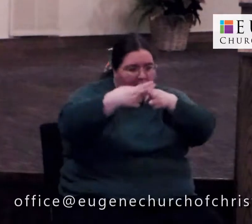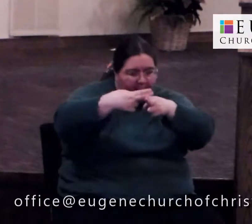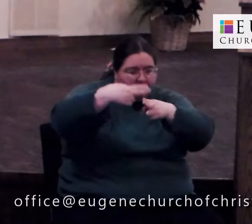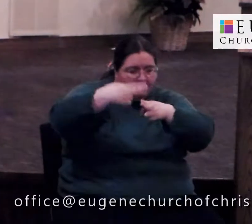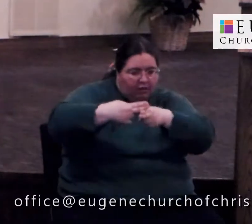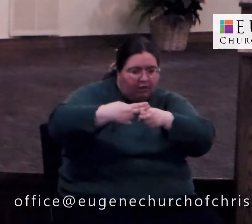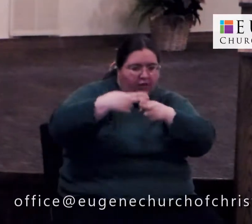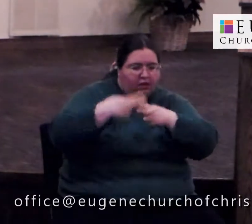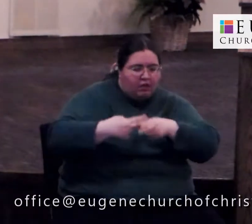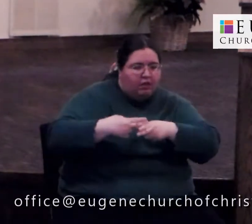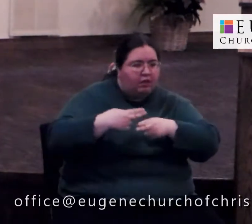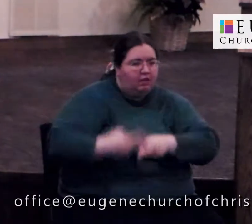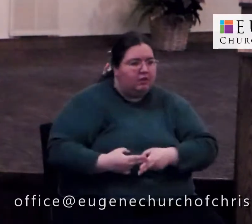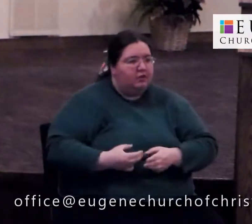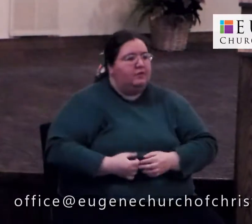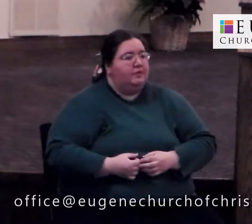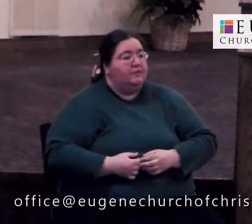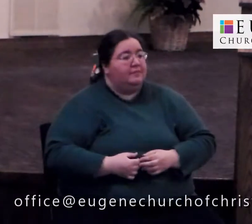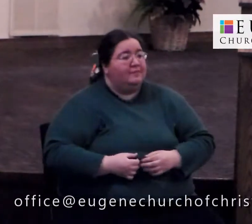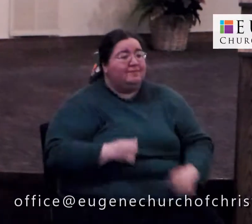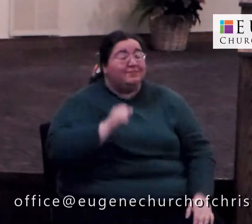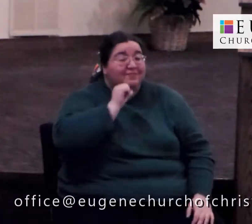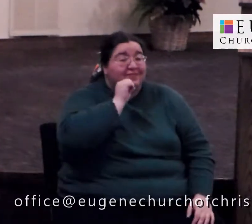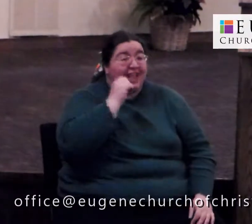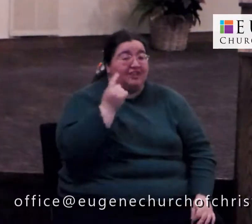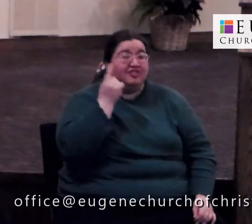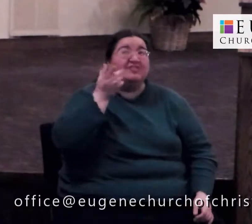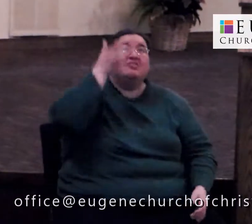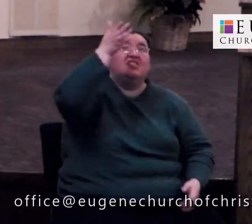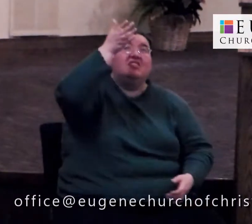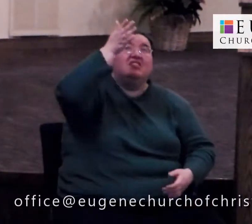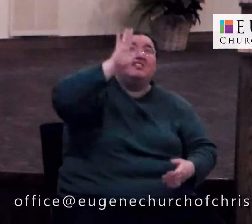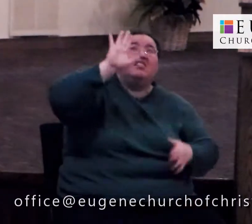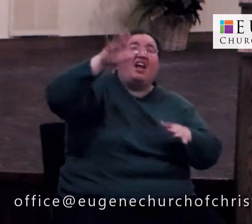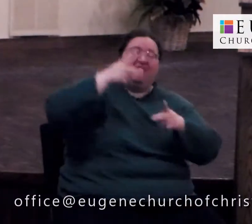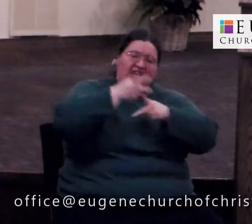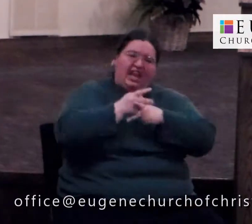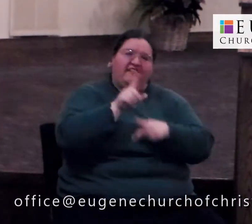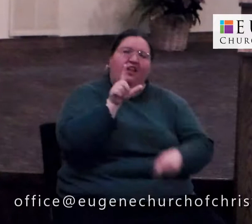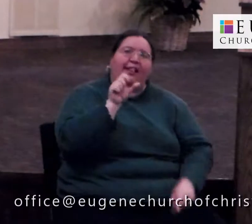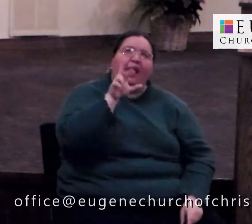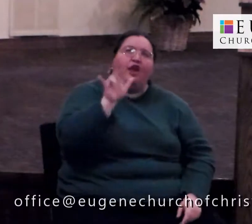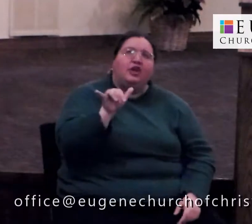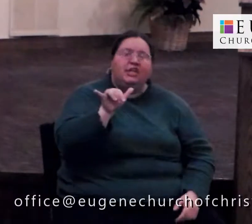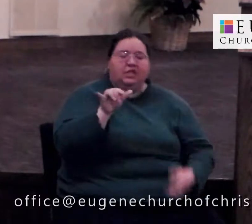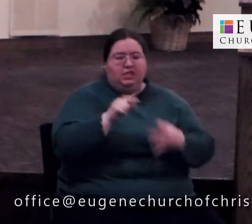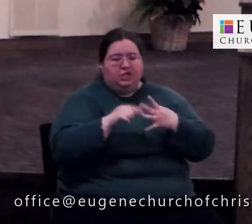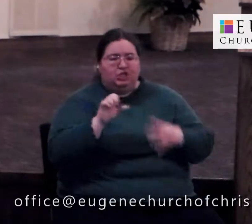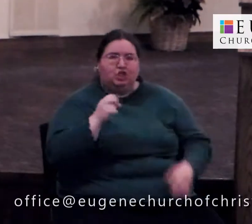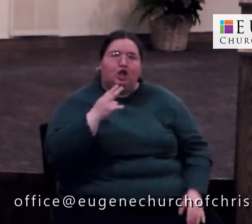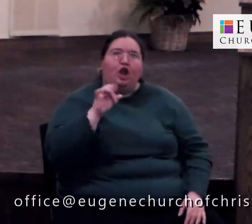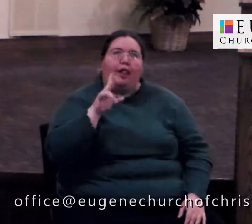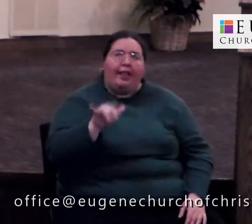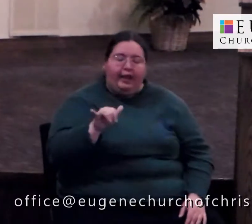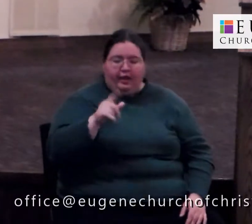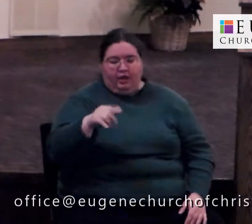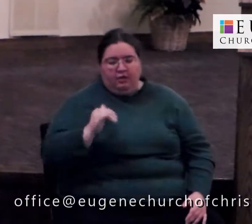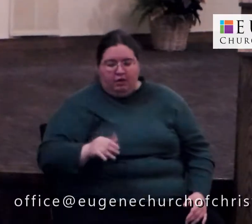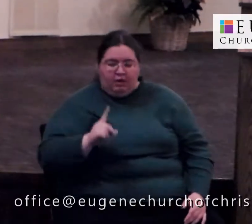not just God be with Larry, and God be with Shirley, and God be with Darlene, and God be with Roy. With